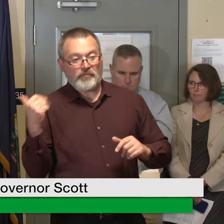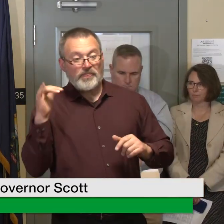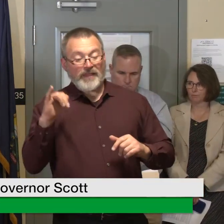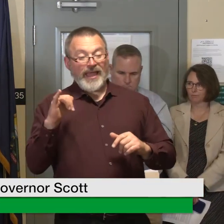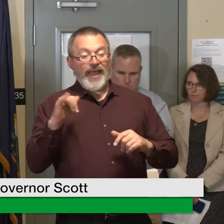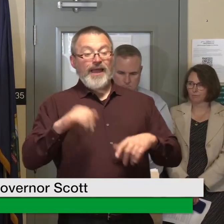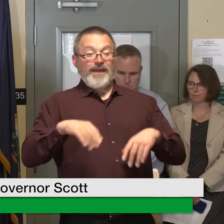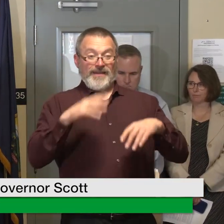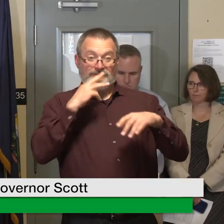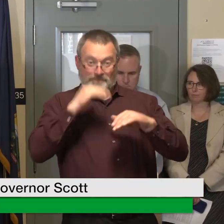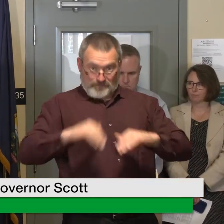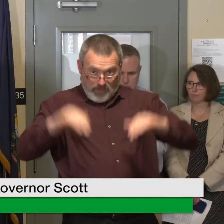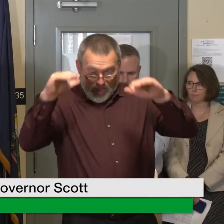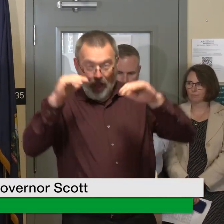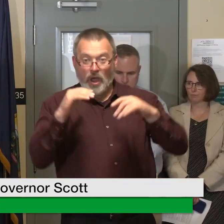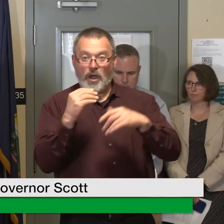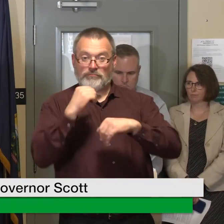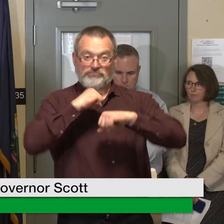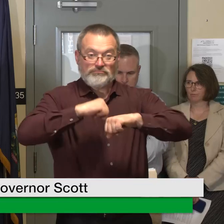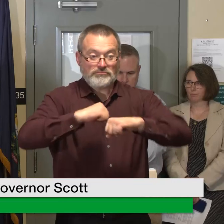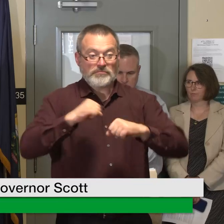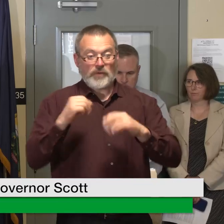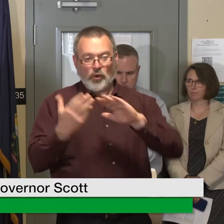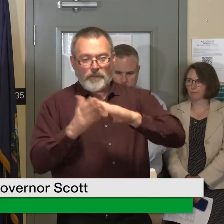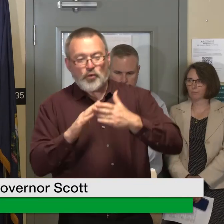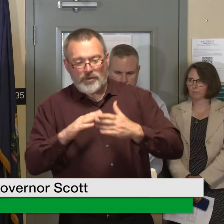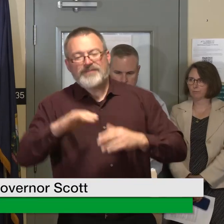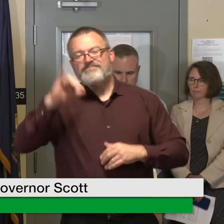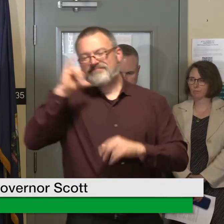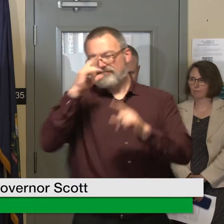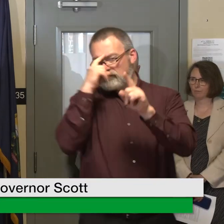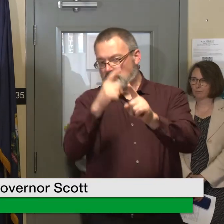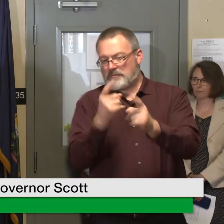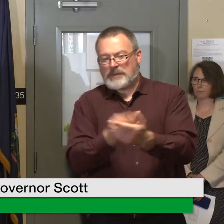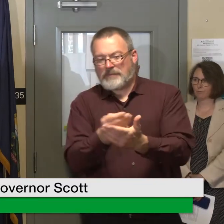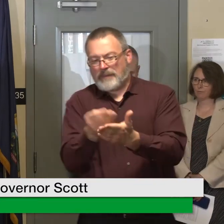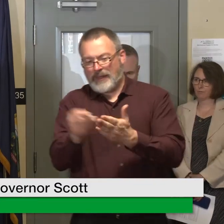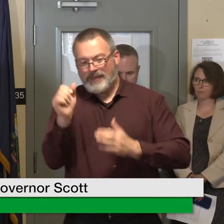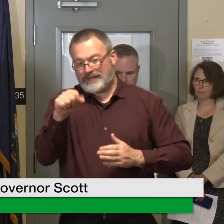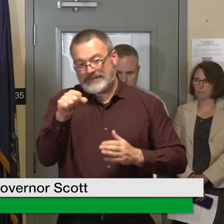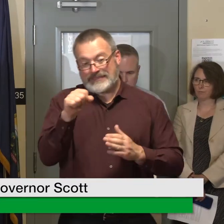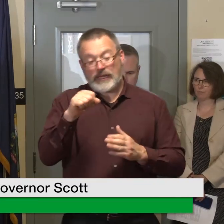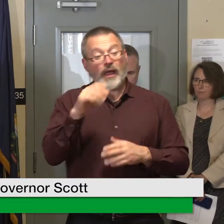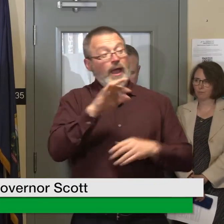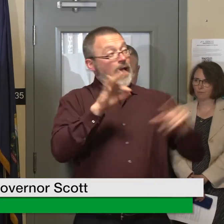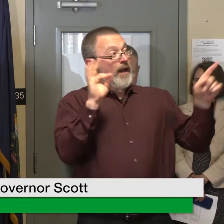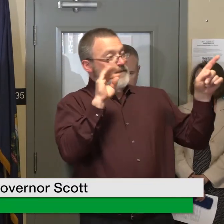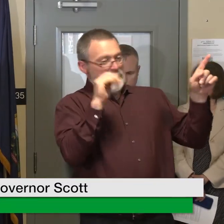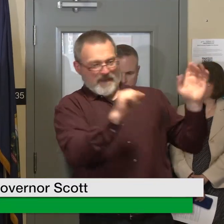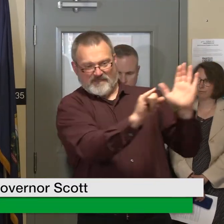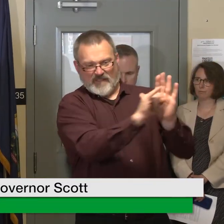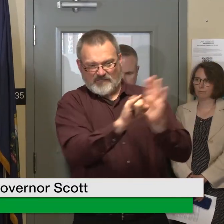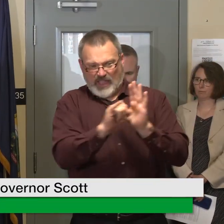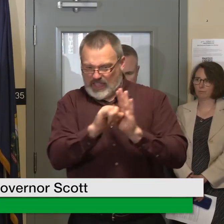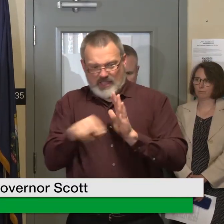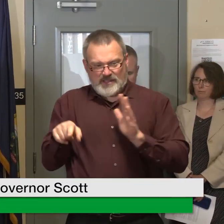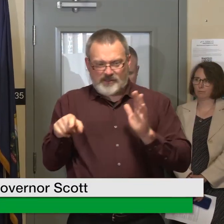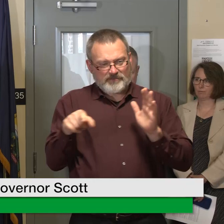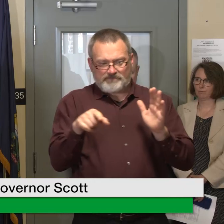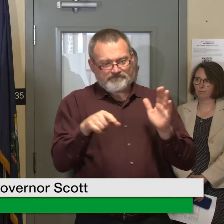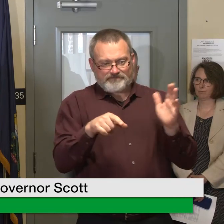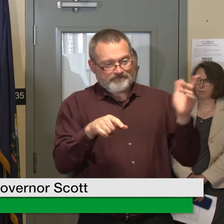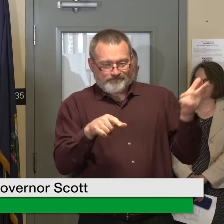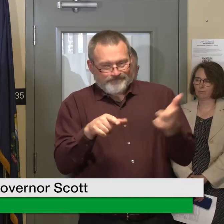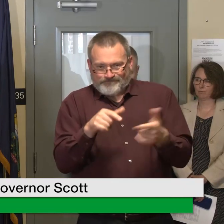buyouts, and as Eric indicated, it's to work in spaces where FEMA buyouts simply aren't available to